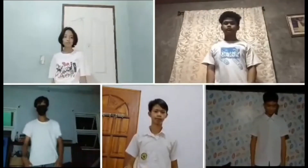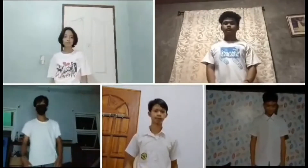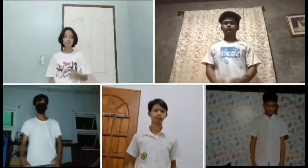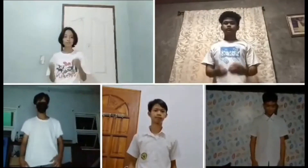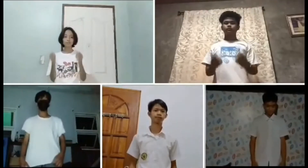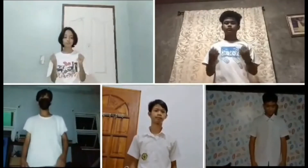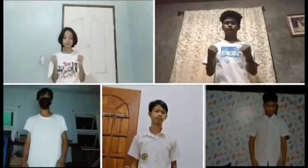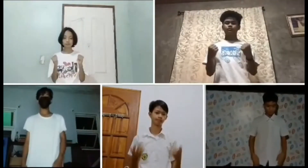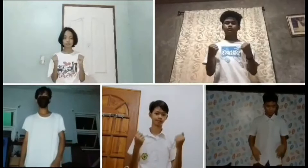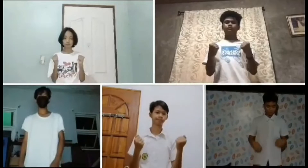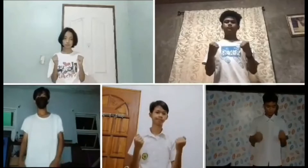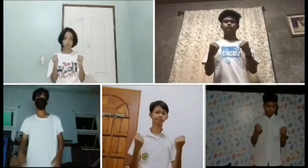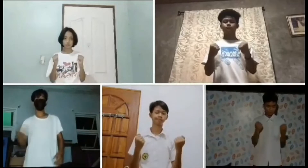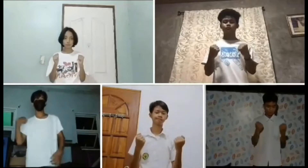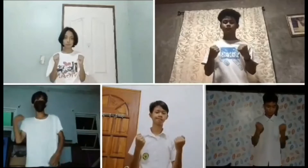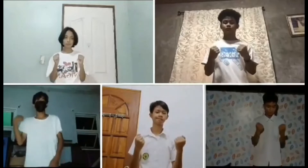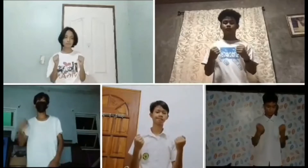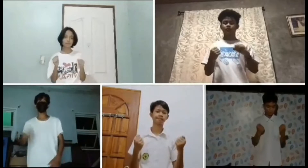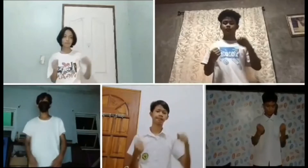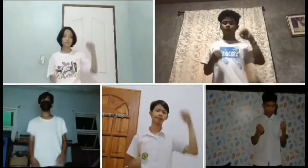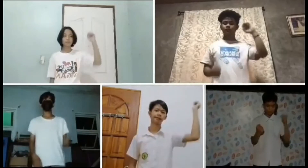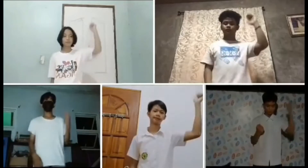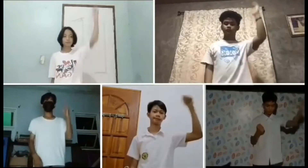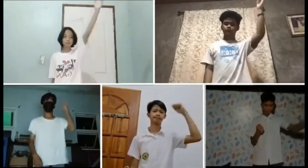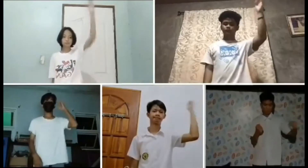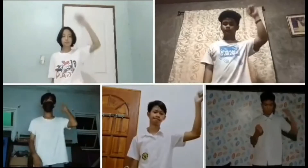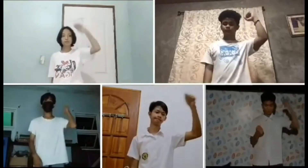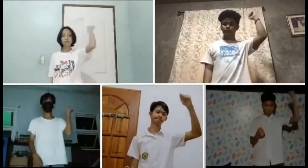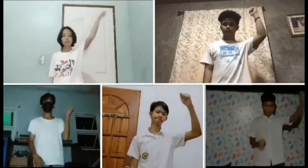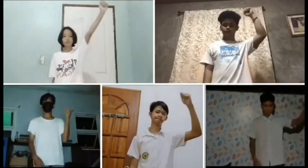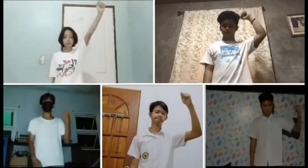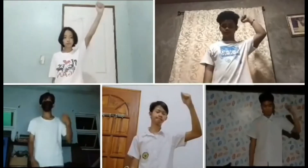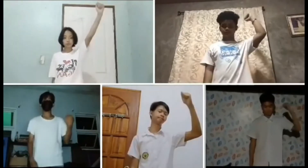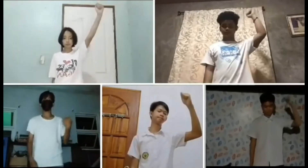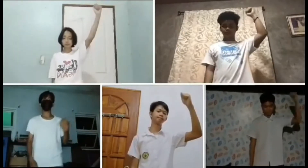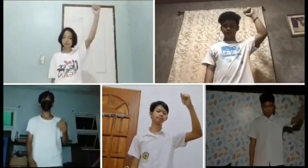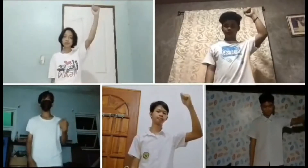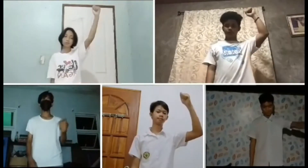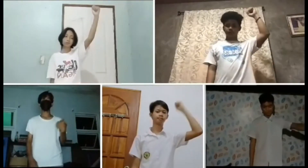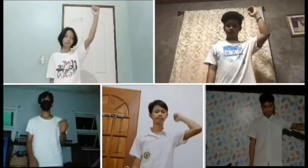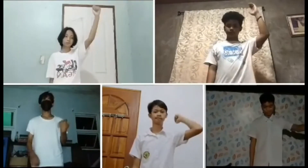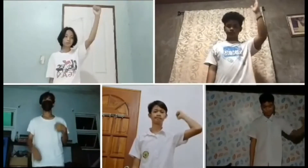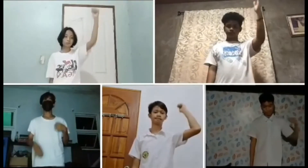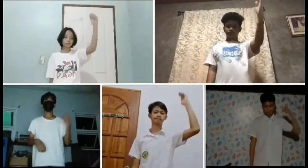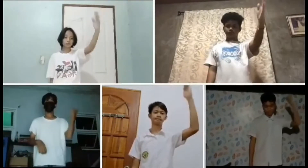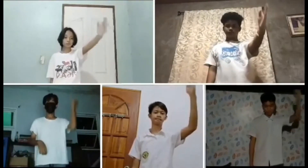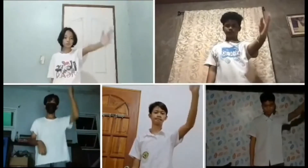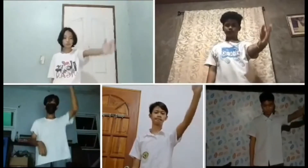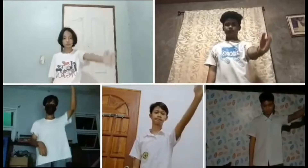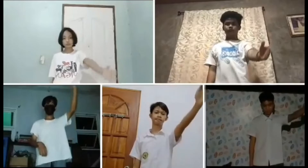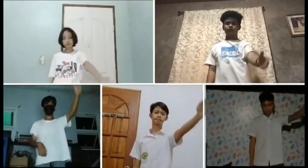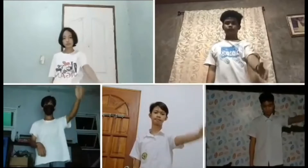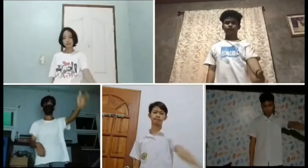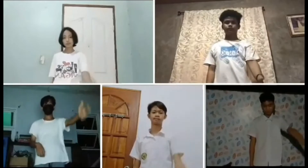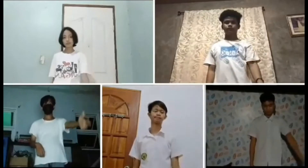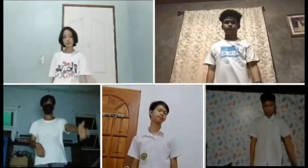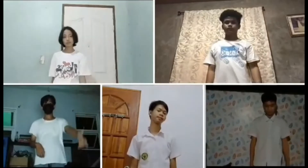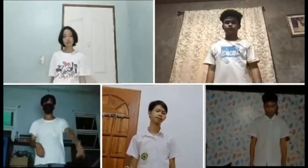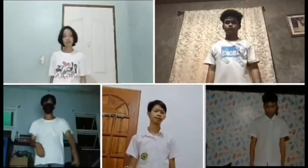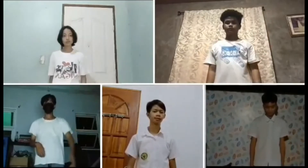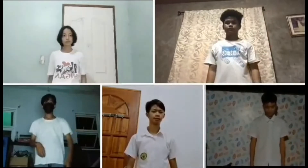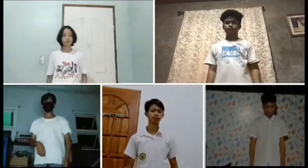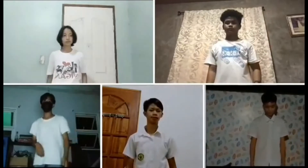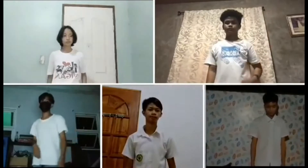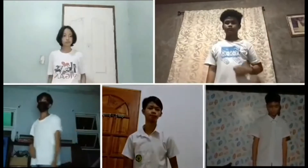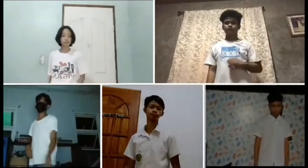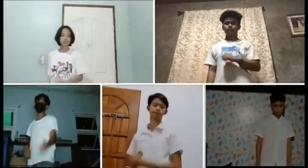Choose to be brave, fight for their rights, give them back their